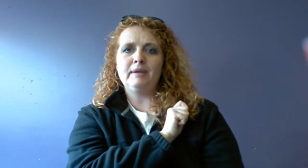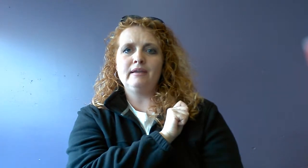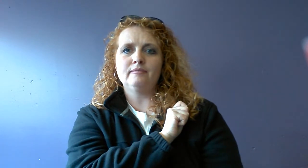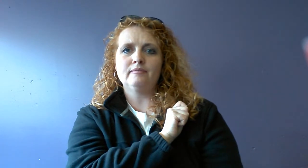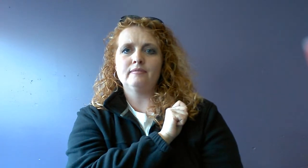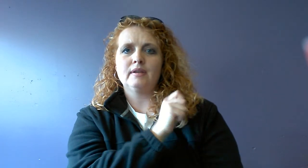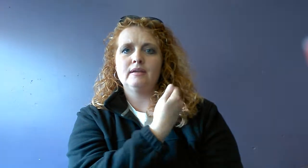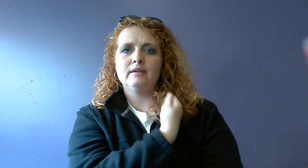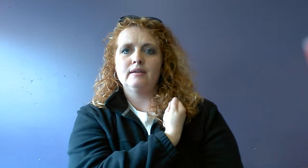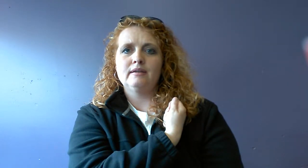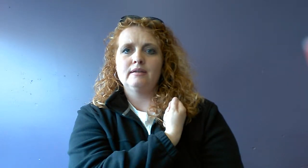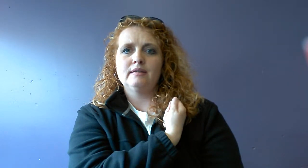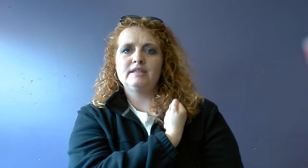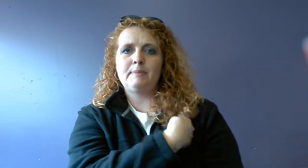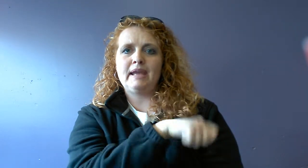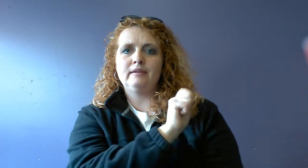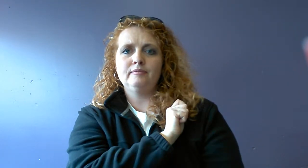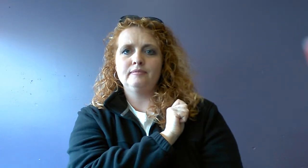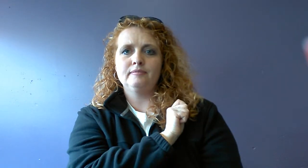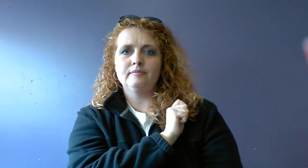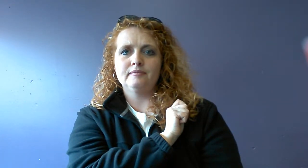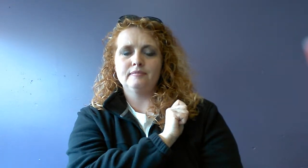it. Spain.